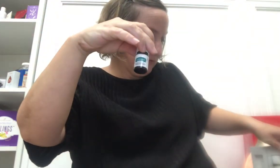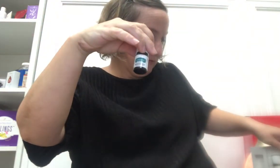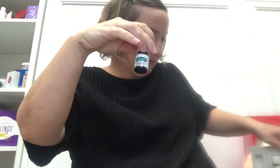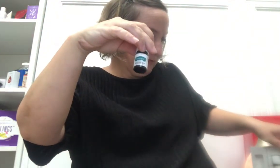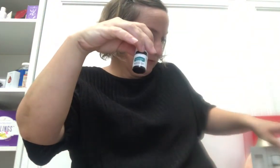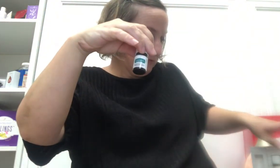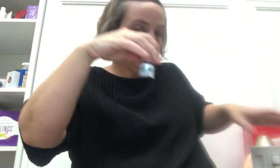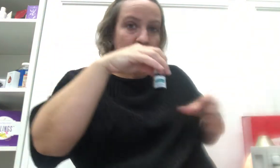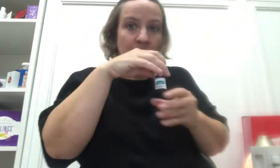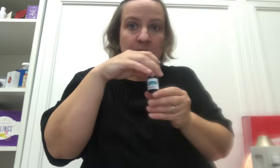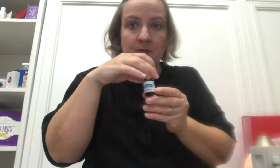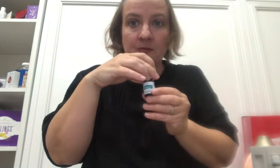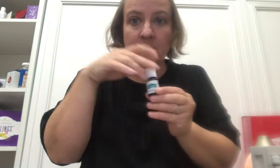Peppermint.